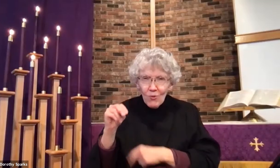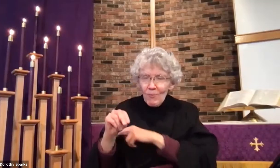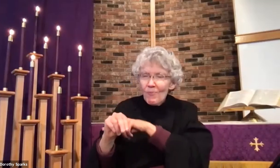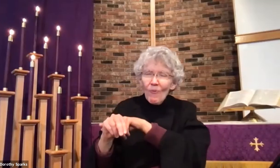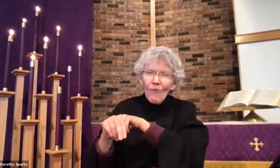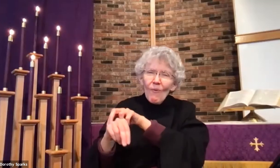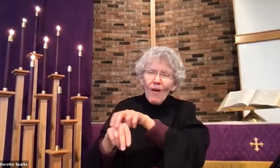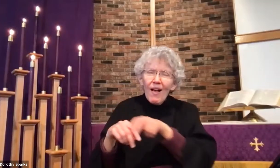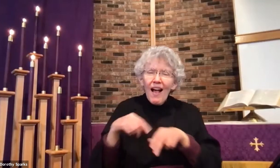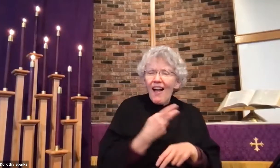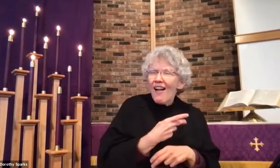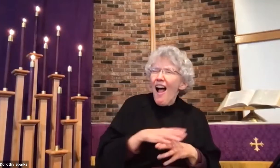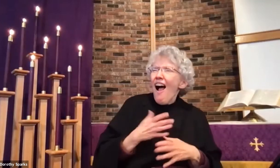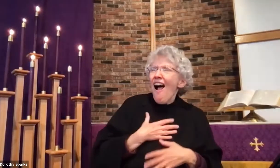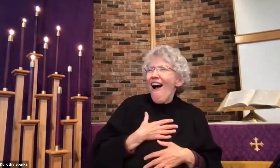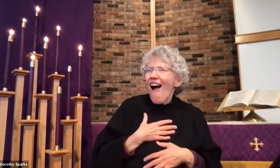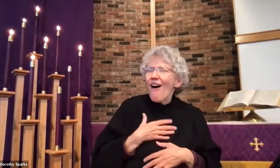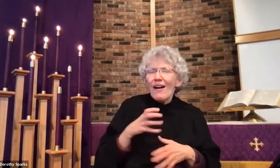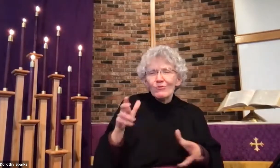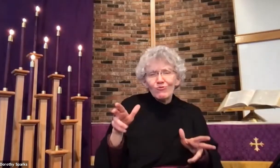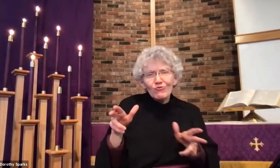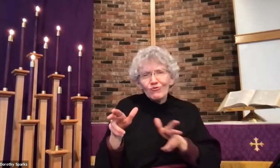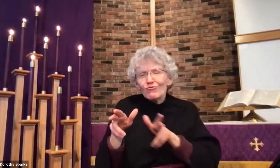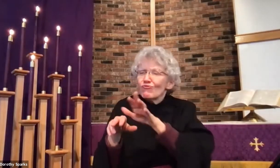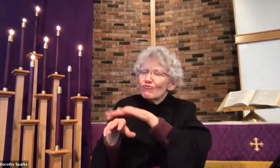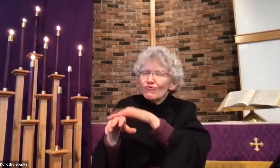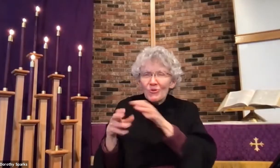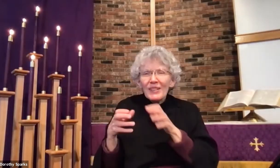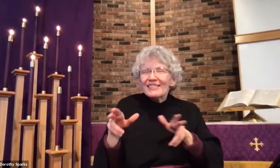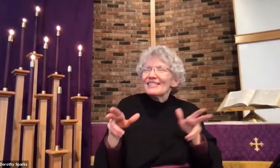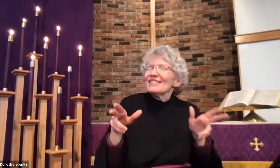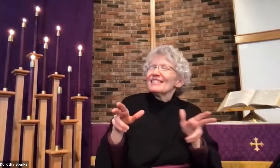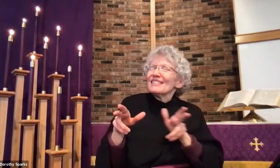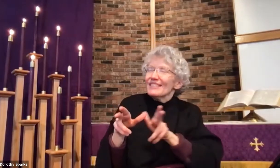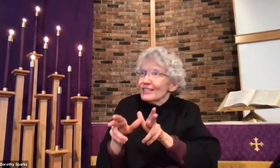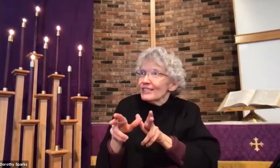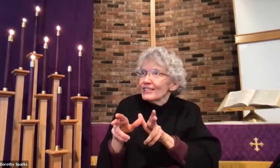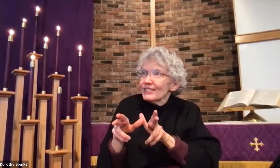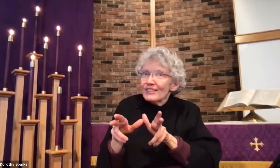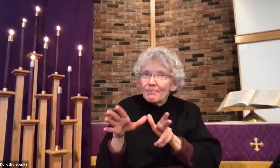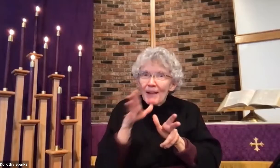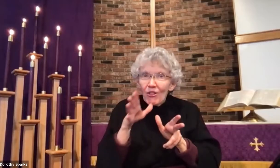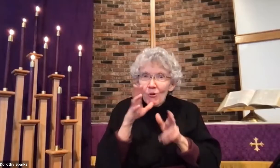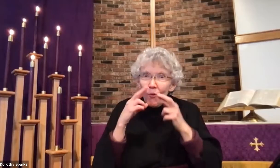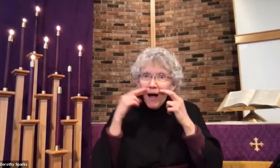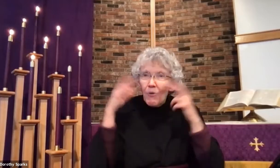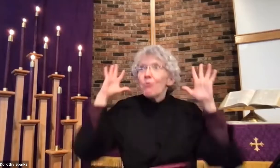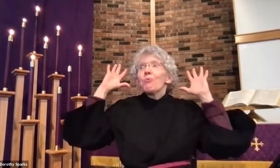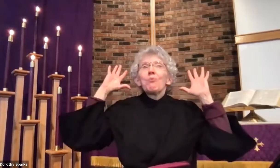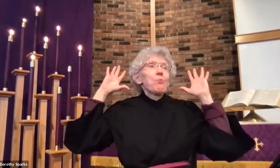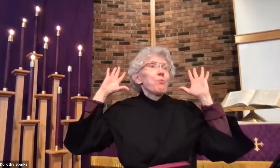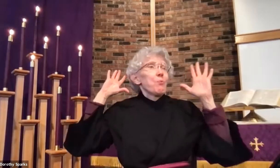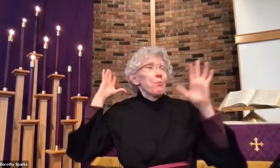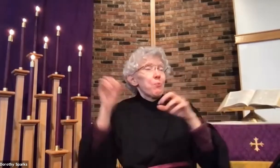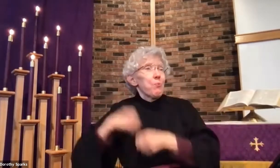side, and they saw a baby raccoon walking out on this log. So they paddled over to see the